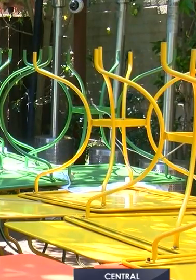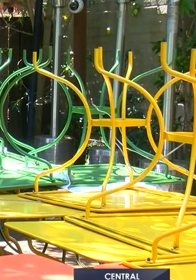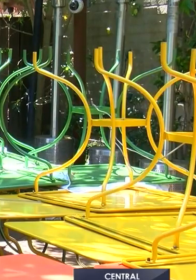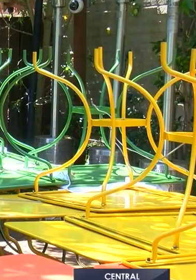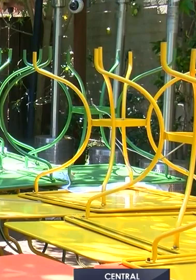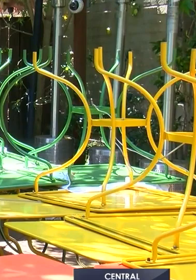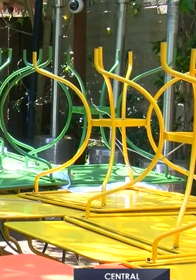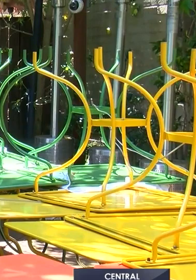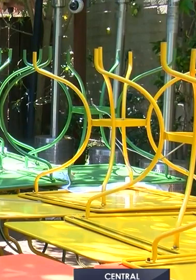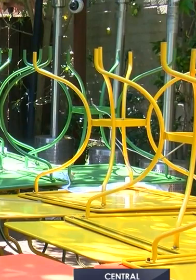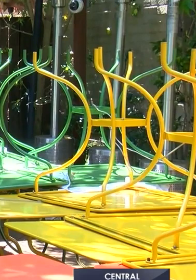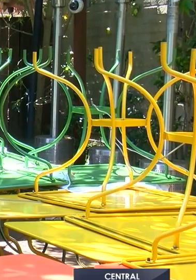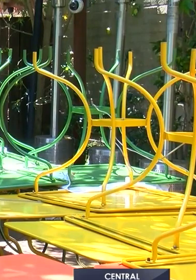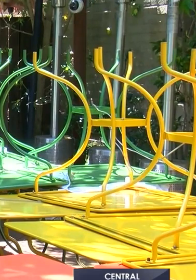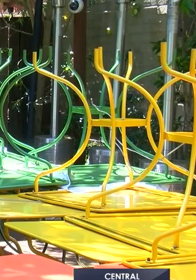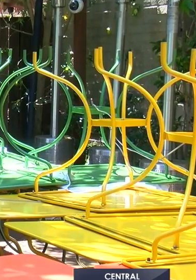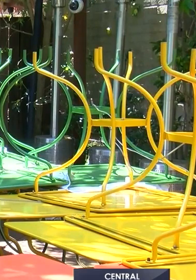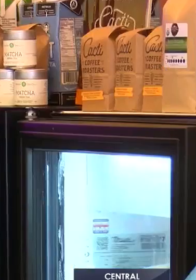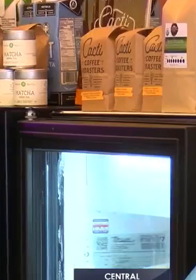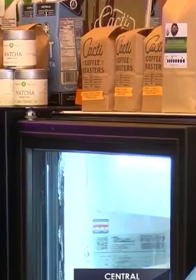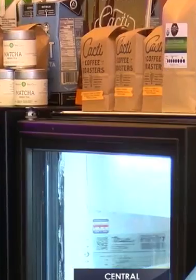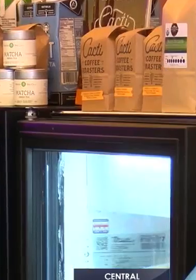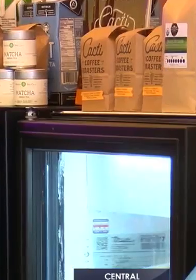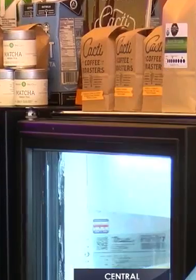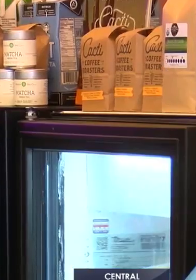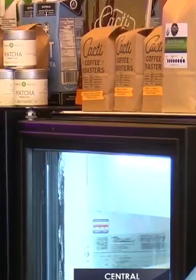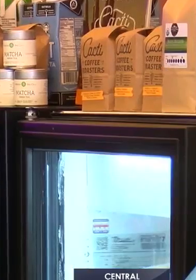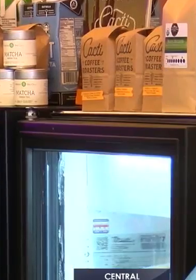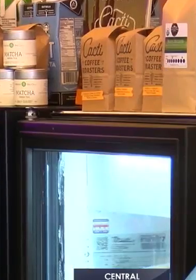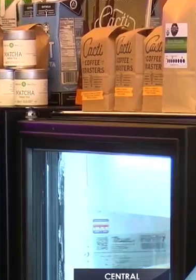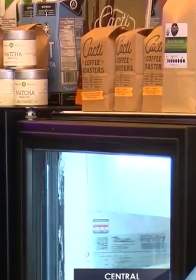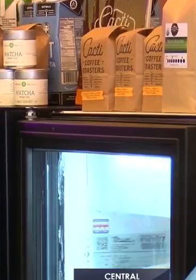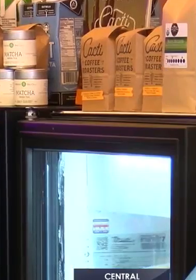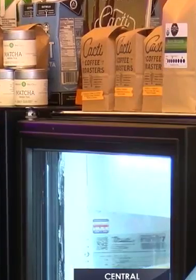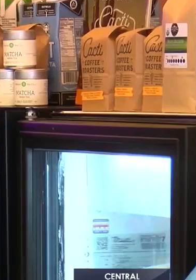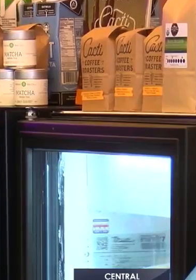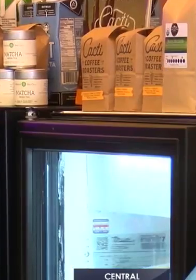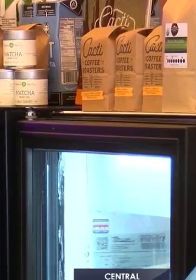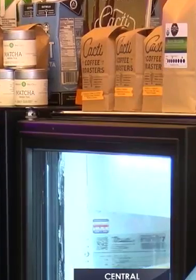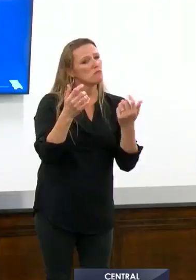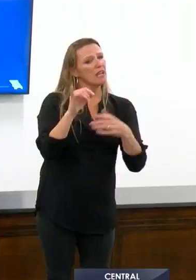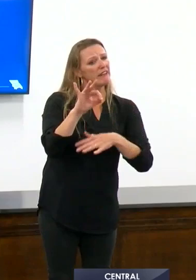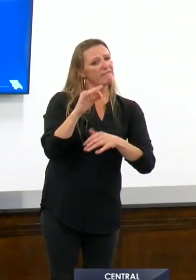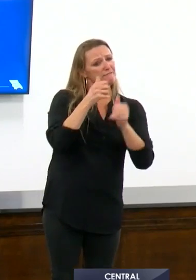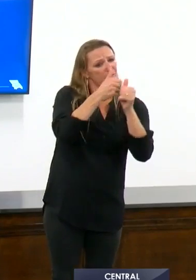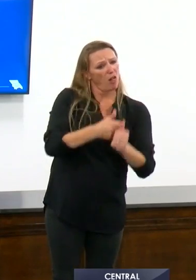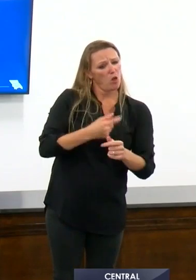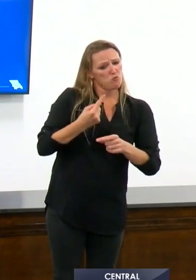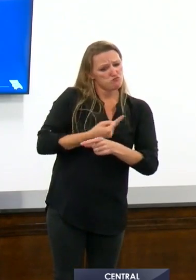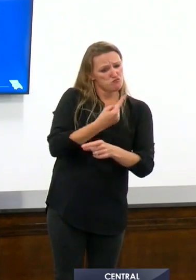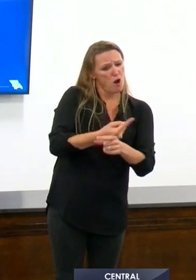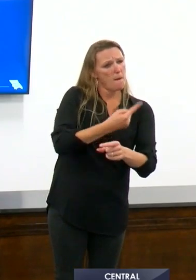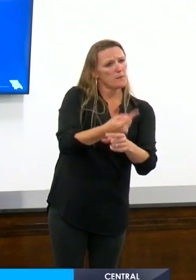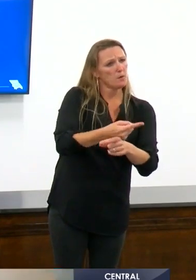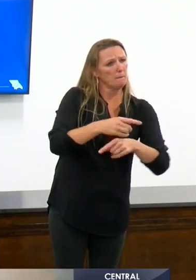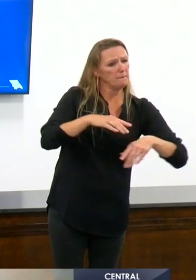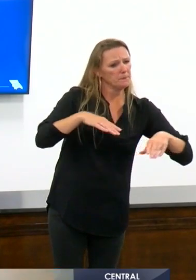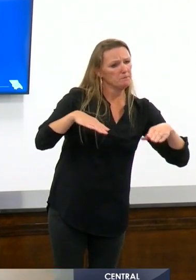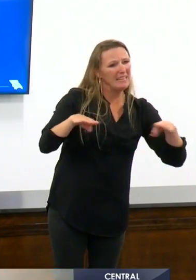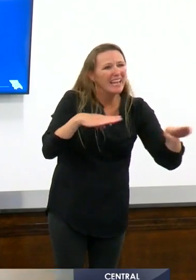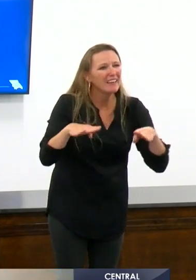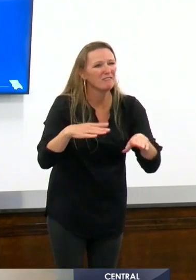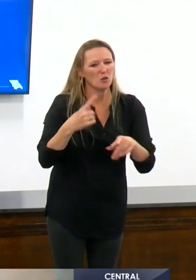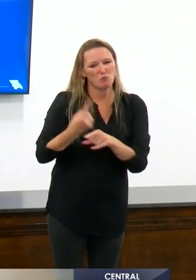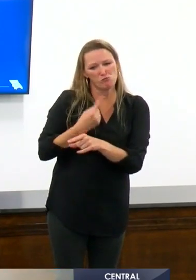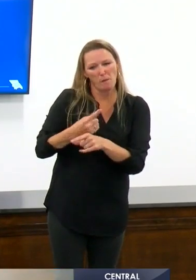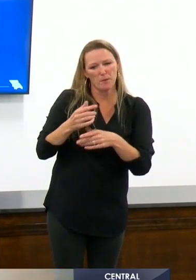epidemiology, health care, and public health guidelines are met, the county can move toward phase two. As long as we continue to see very